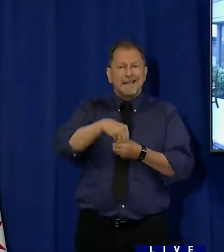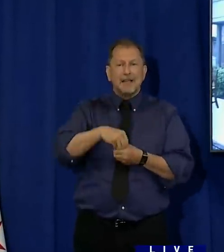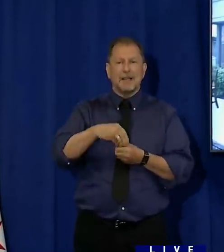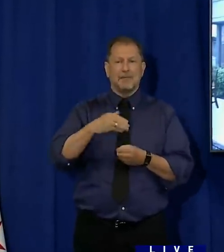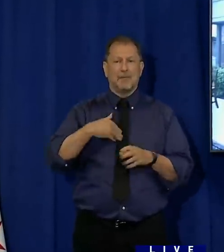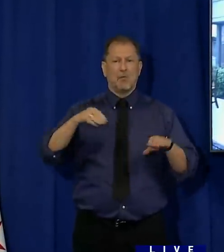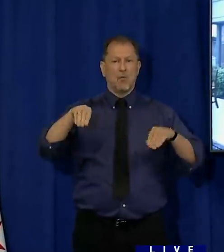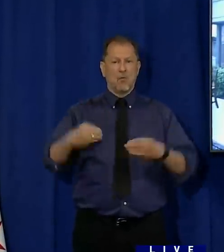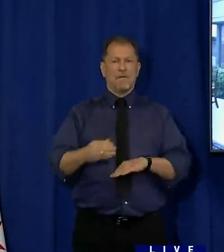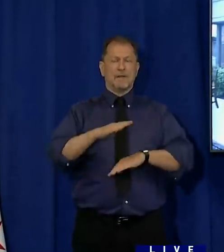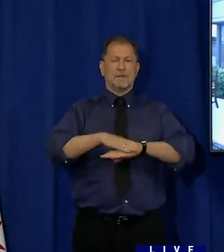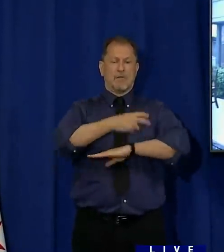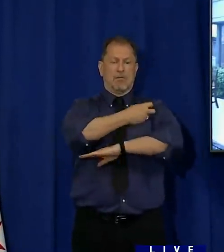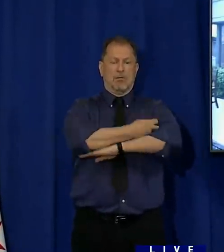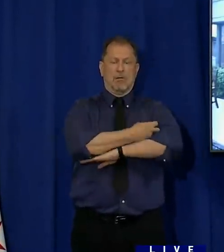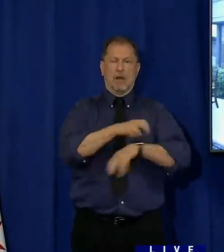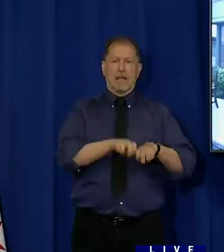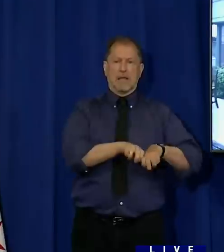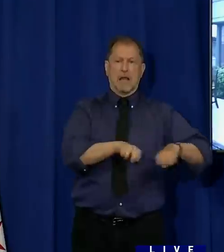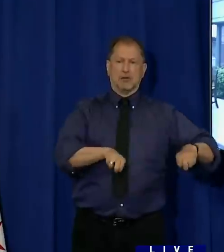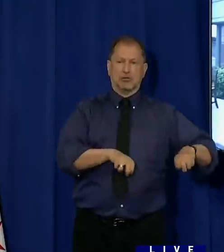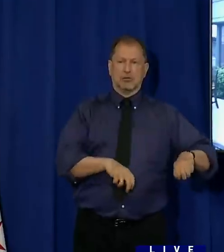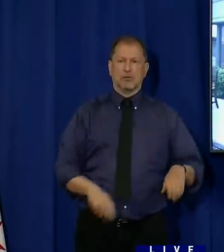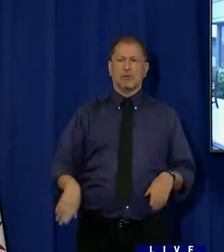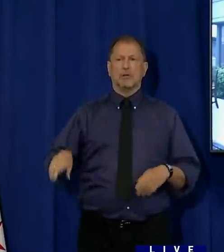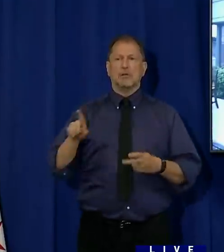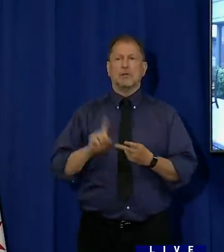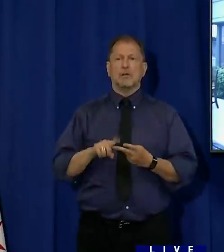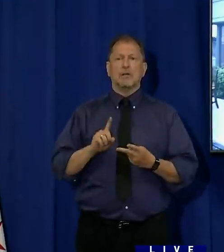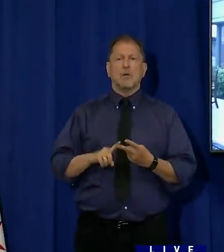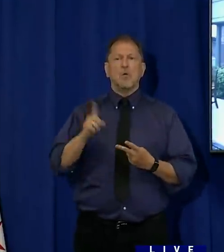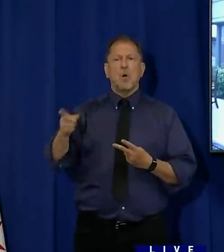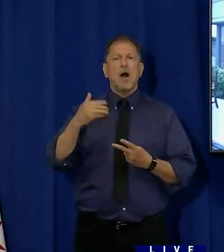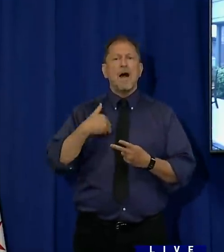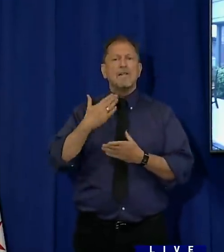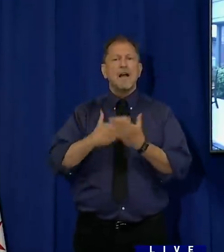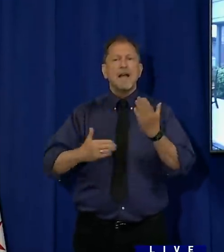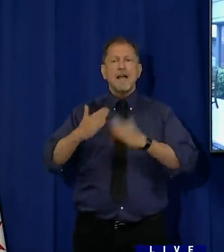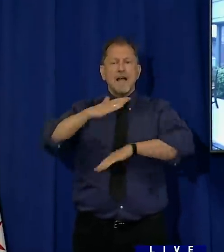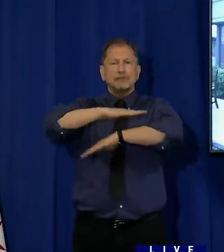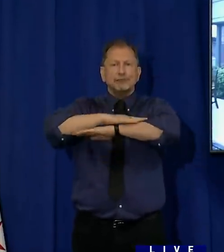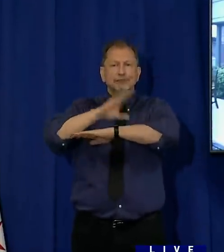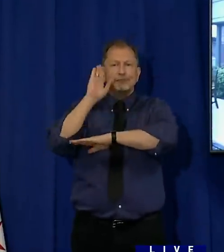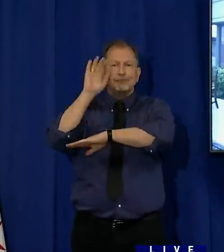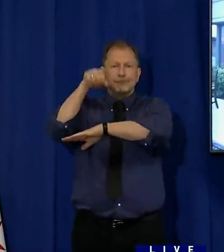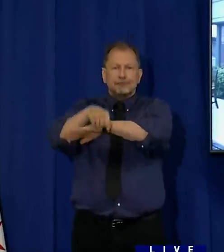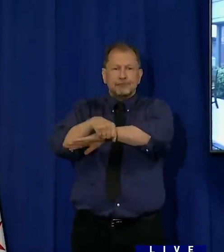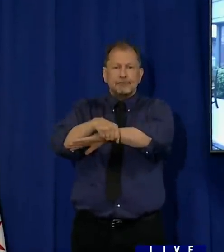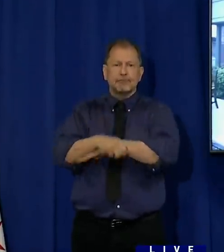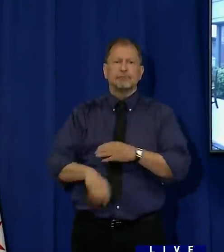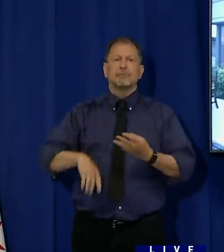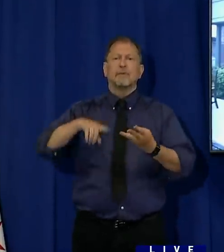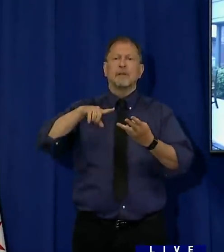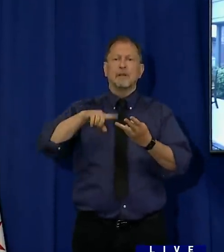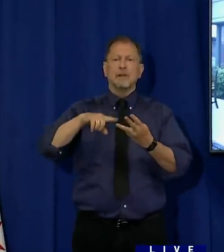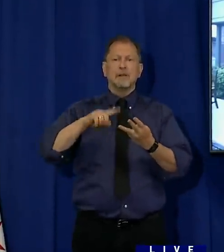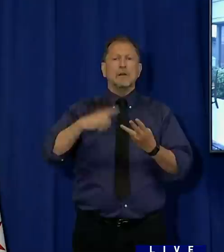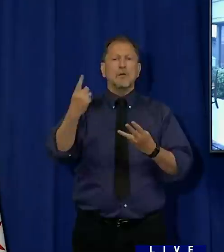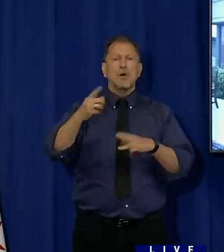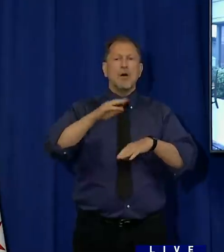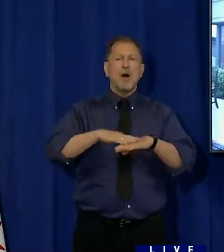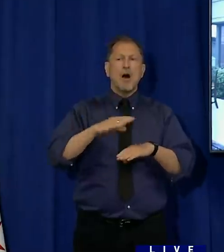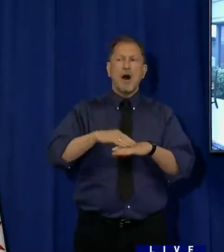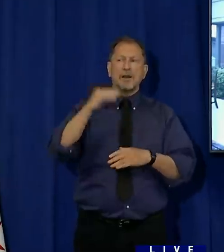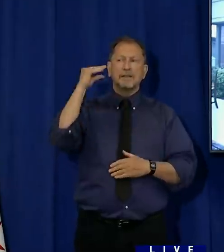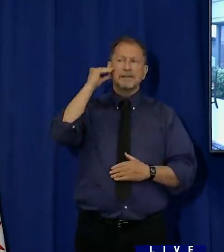office. One had his head down on the desk. One was on his cell phone.